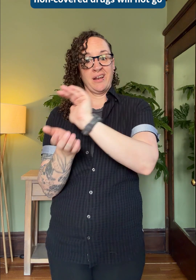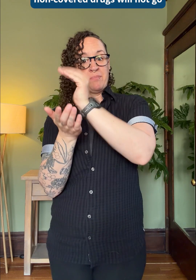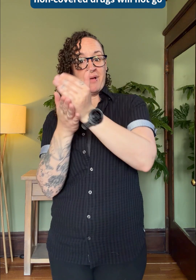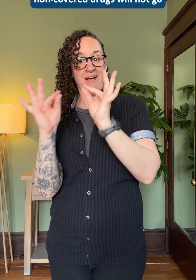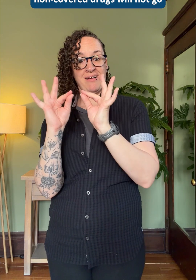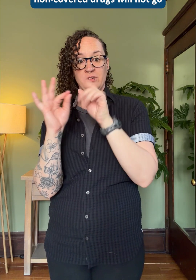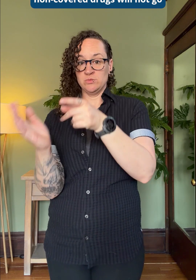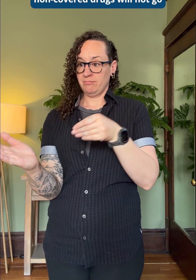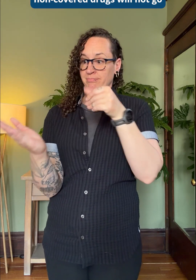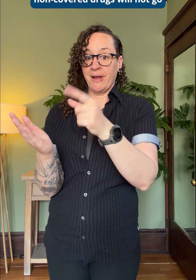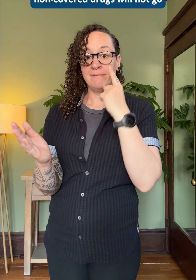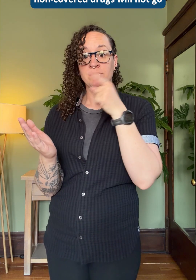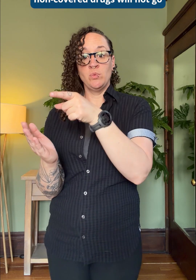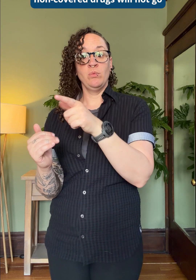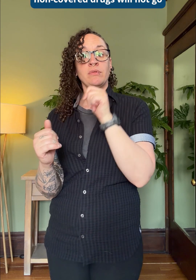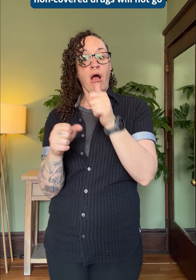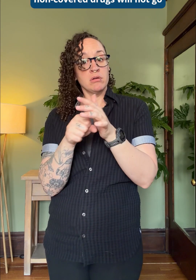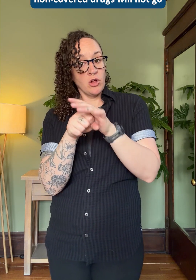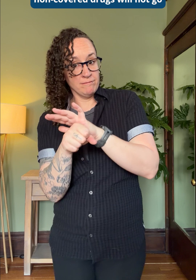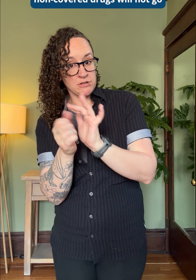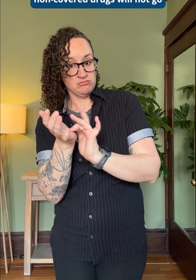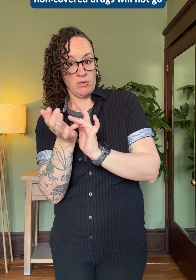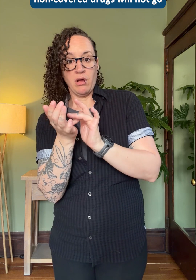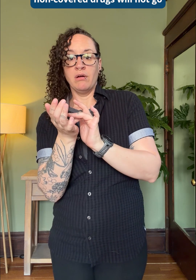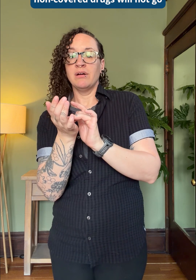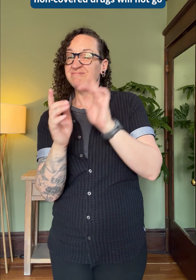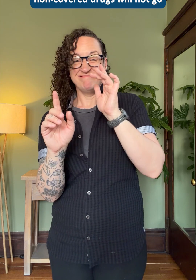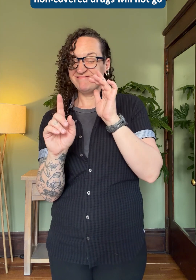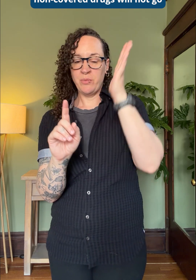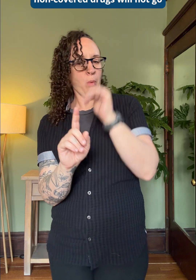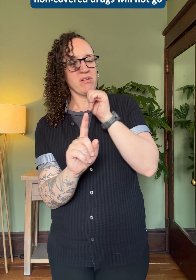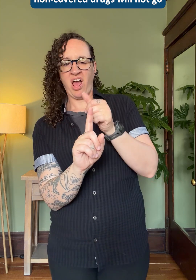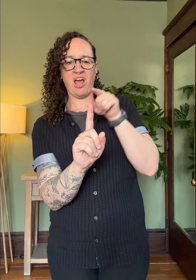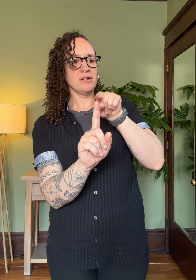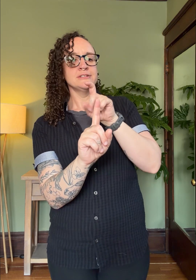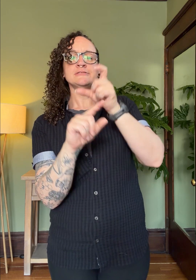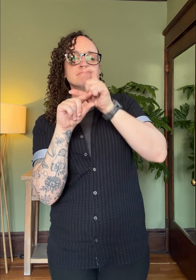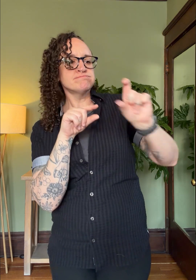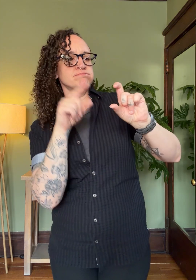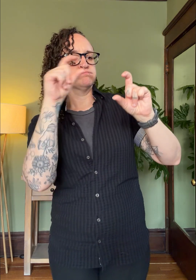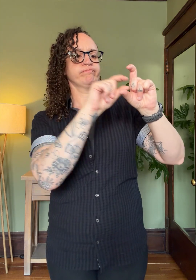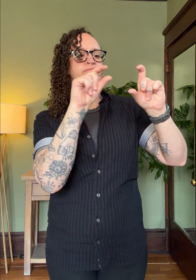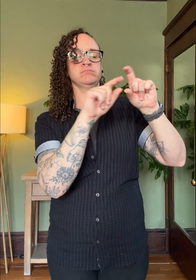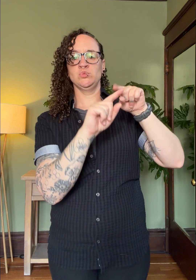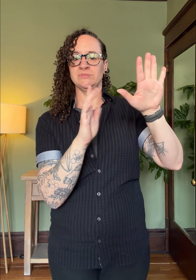medications. But any amount that you pay for non-covered drugs will not go towards